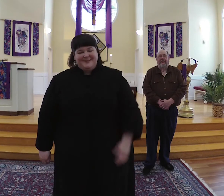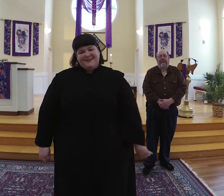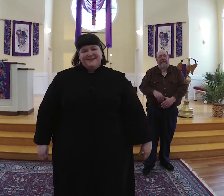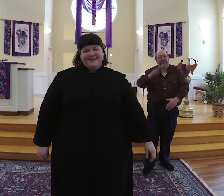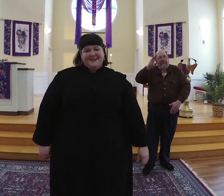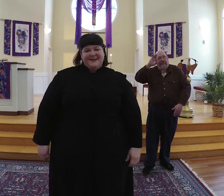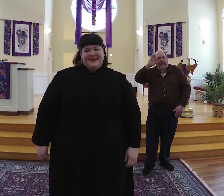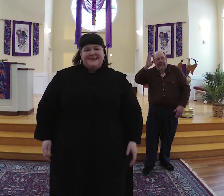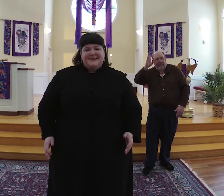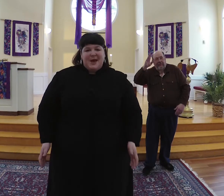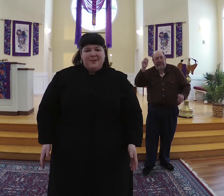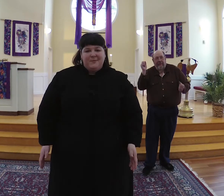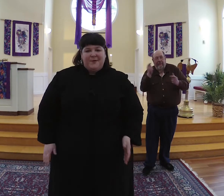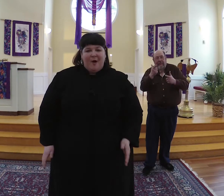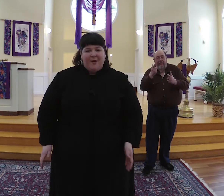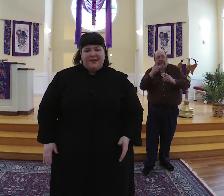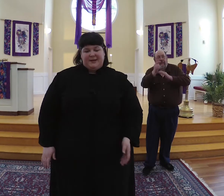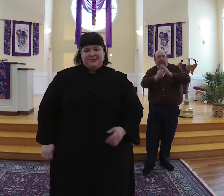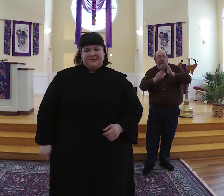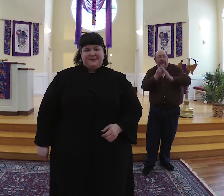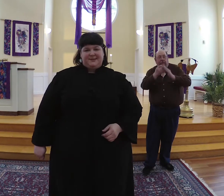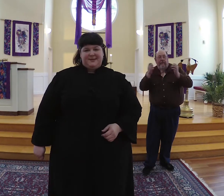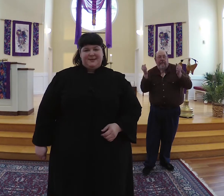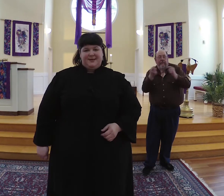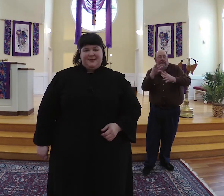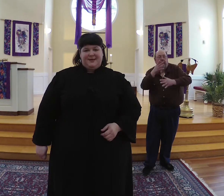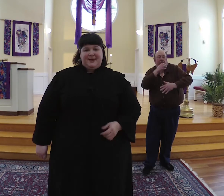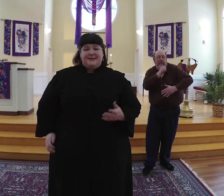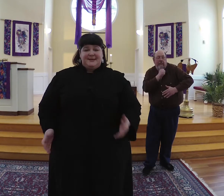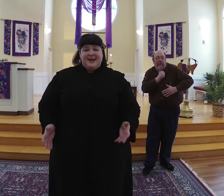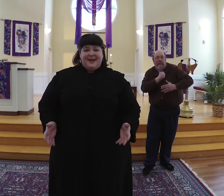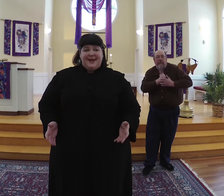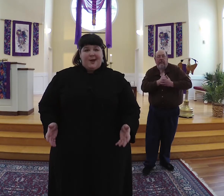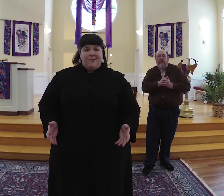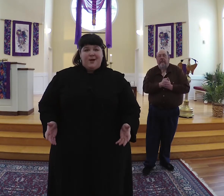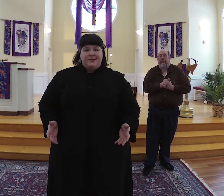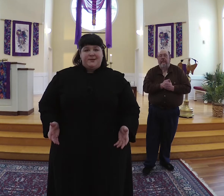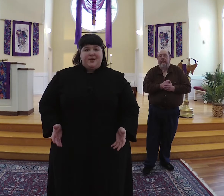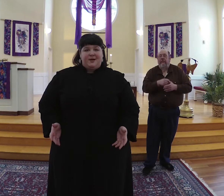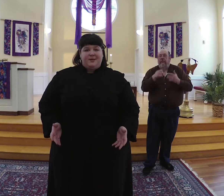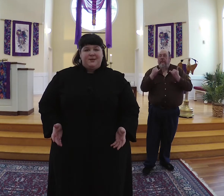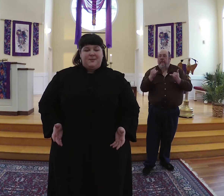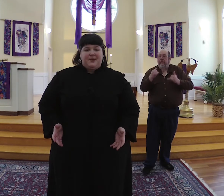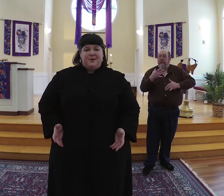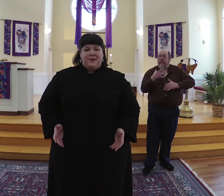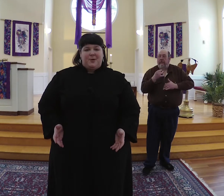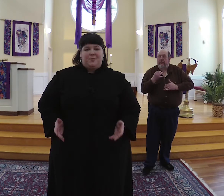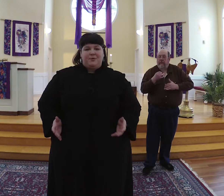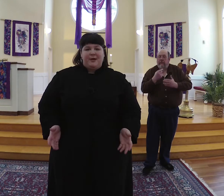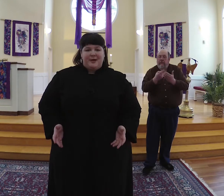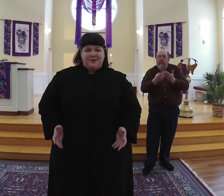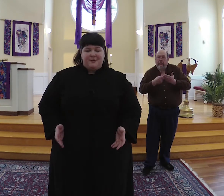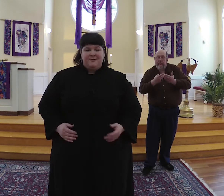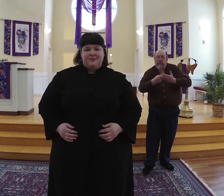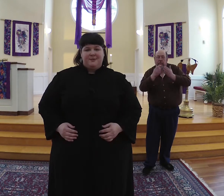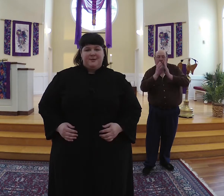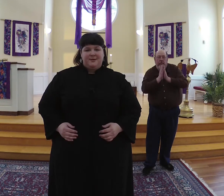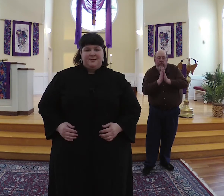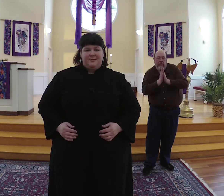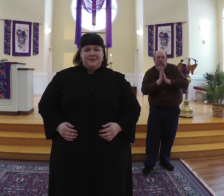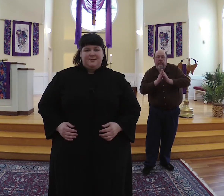Everybody, it's a time for all ages, and today I wanted to talk a little bit about prayer.